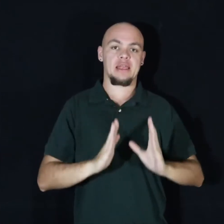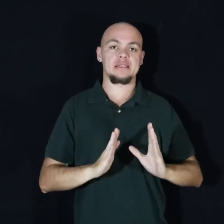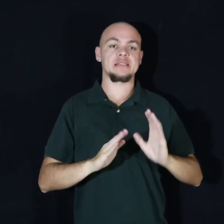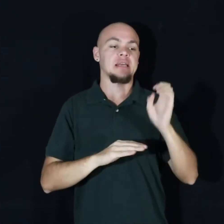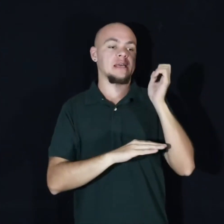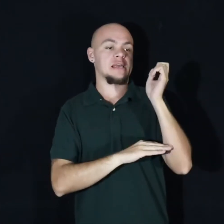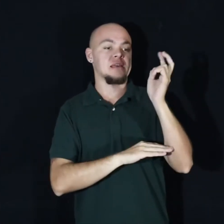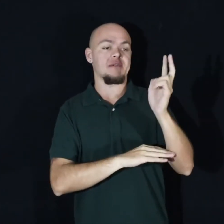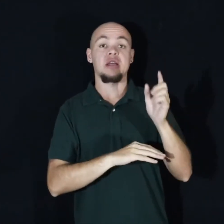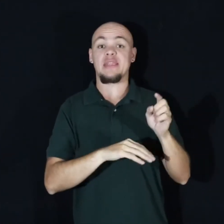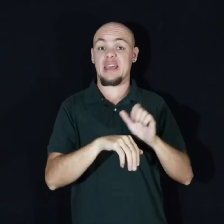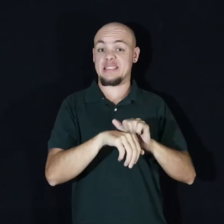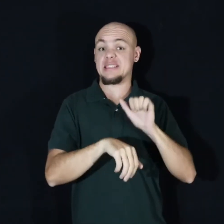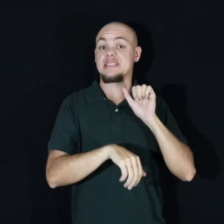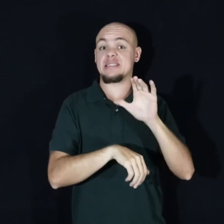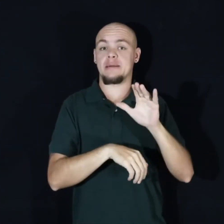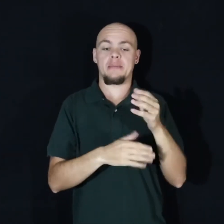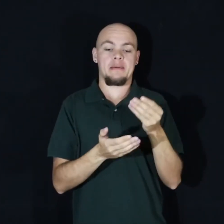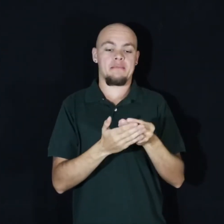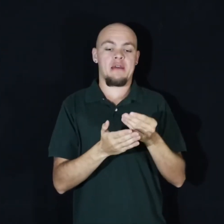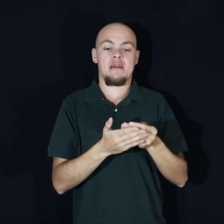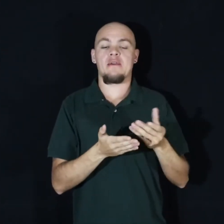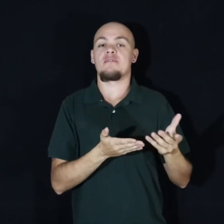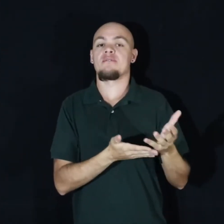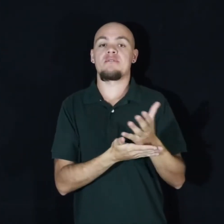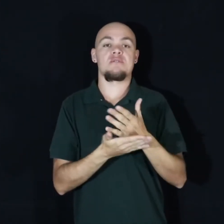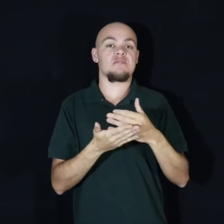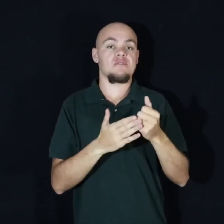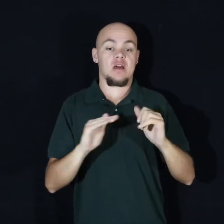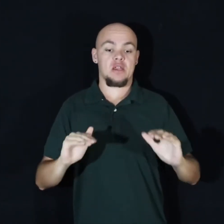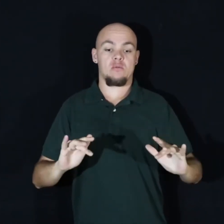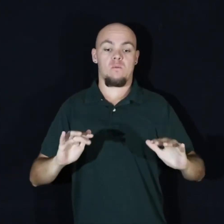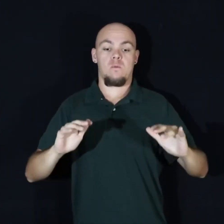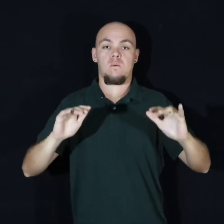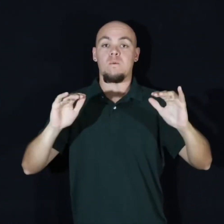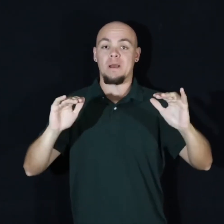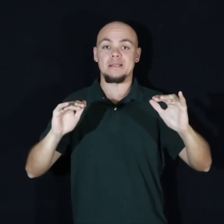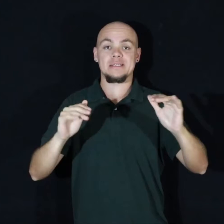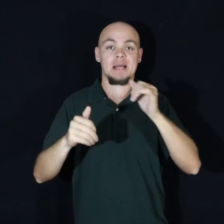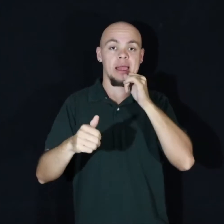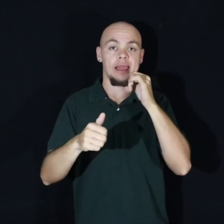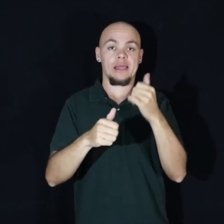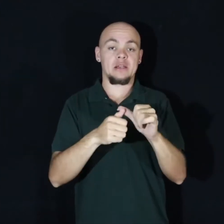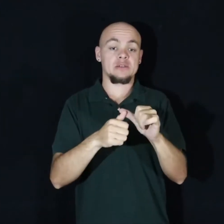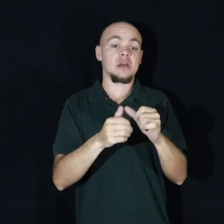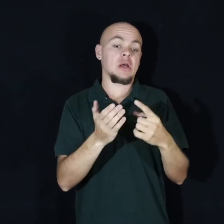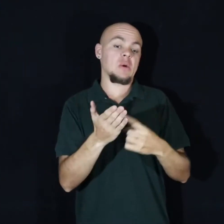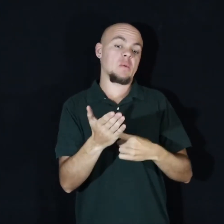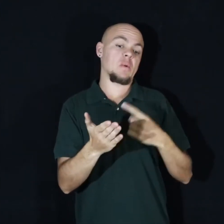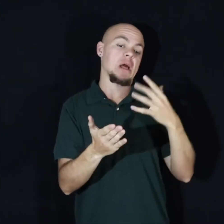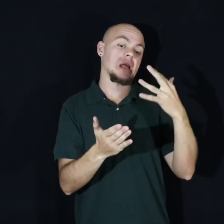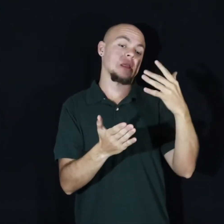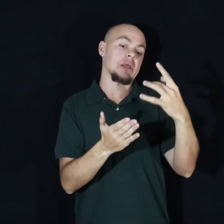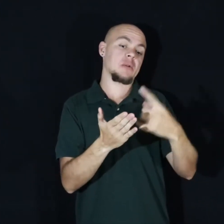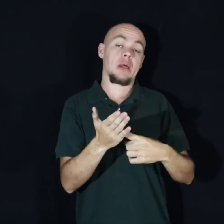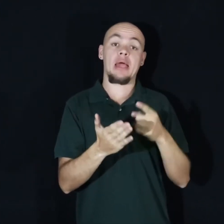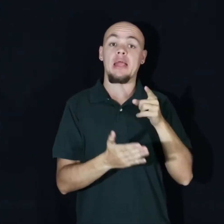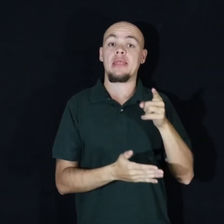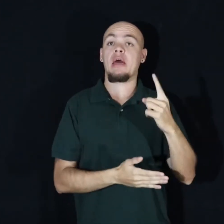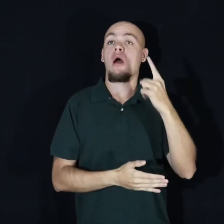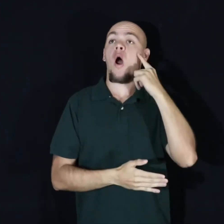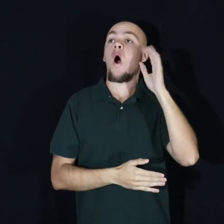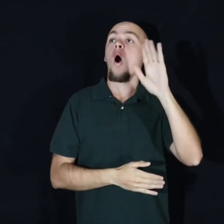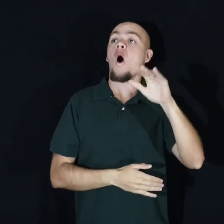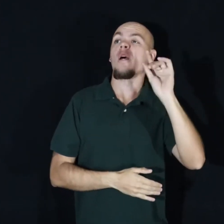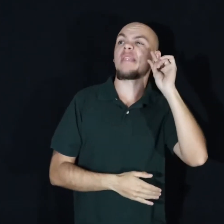very fundamentalist evangelical associations. They still send me fundraising letters. And, you know, one of the things I get every once in a while